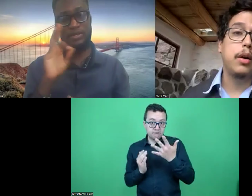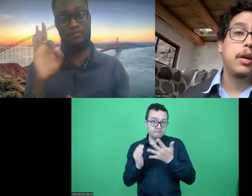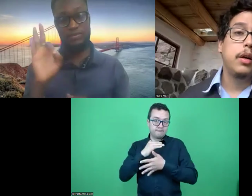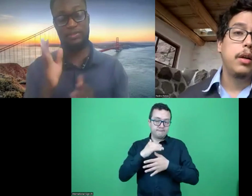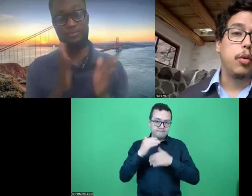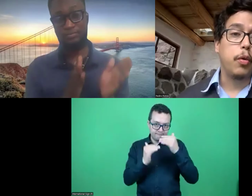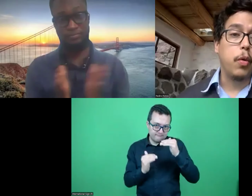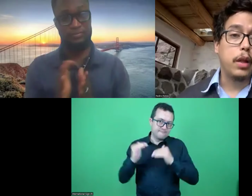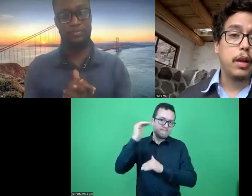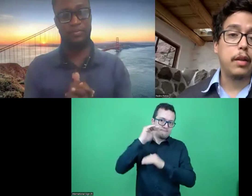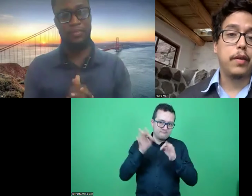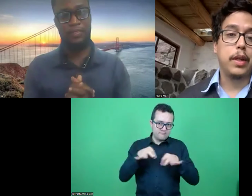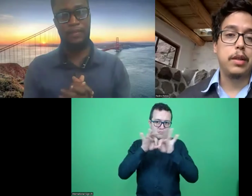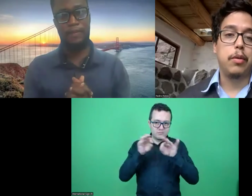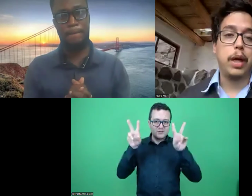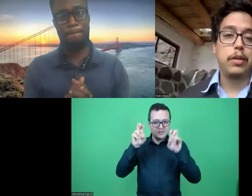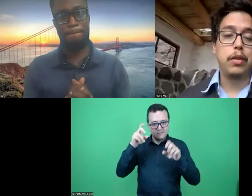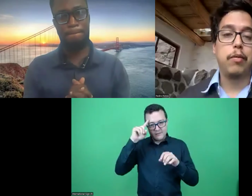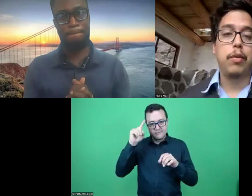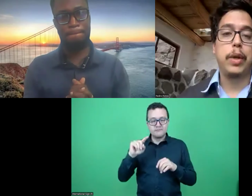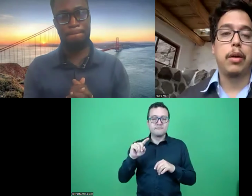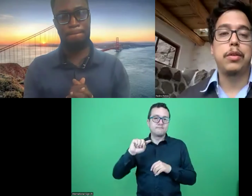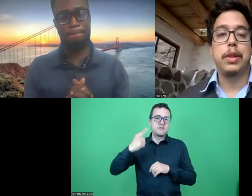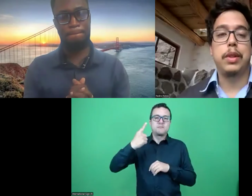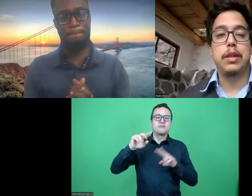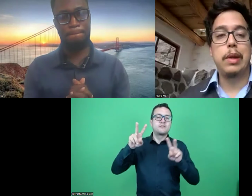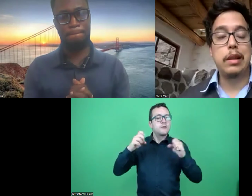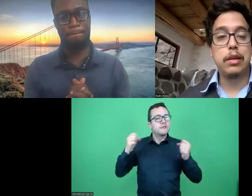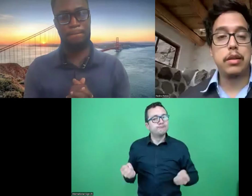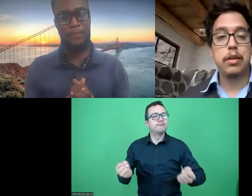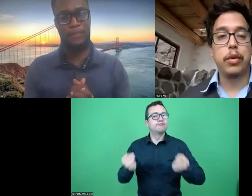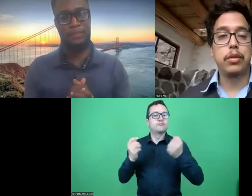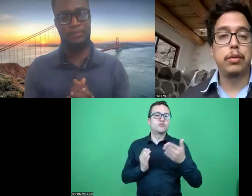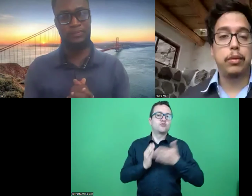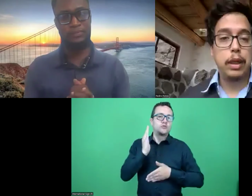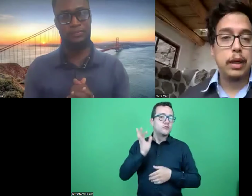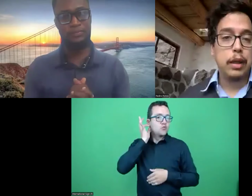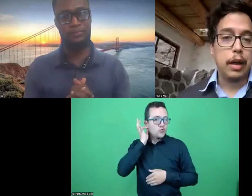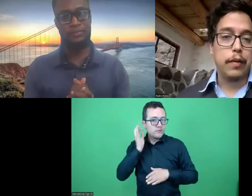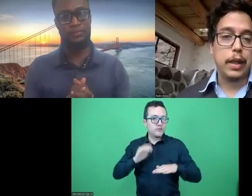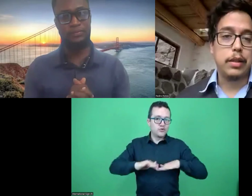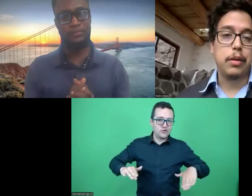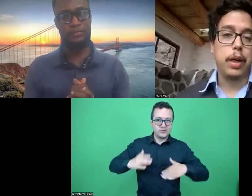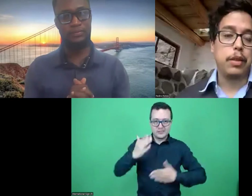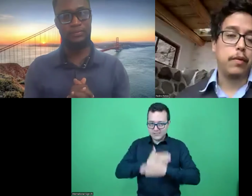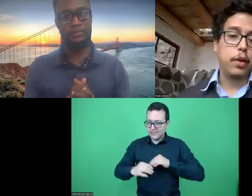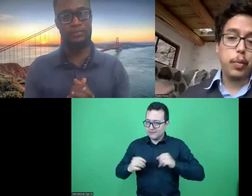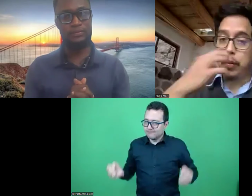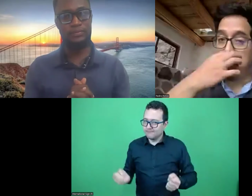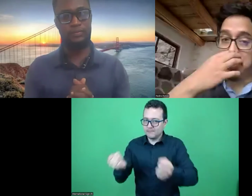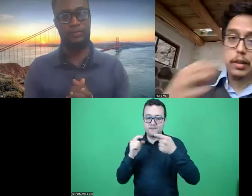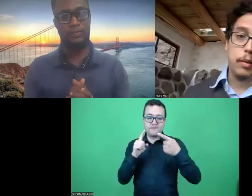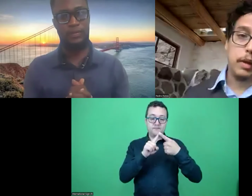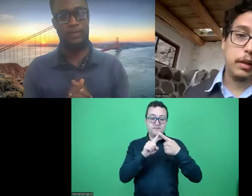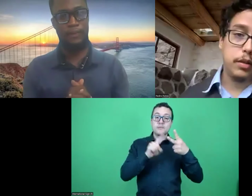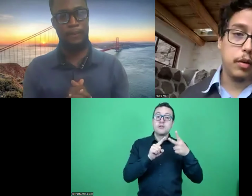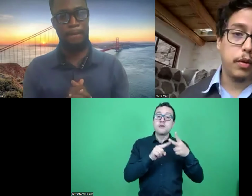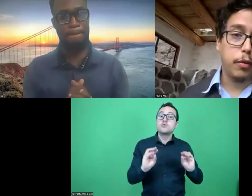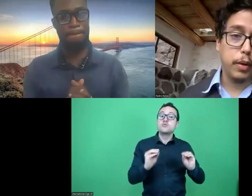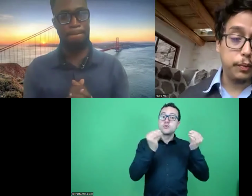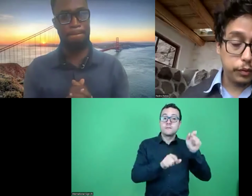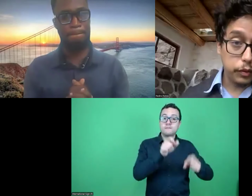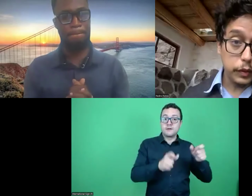are: number 1, advancing the rights of women and girls with disabilities. Number 2, advancing the rights of young people with disabilities.